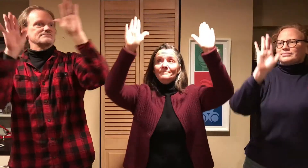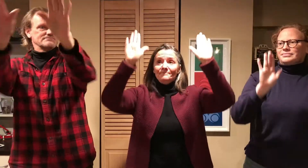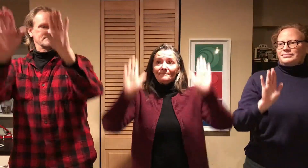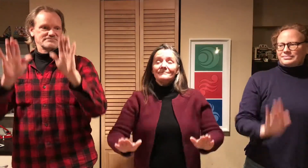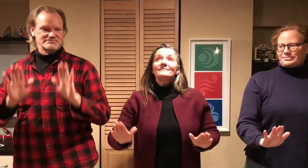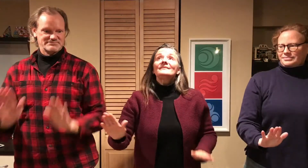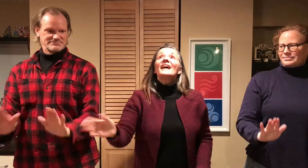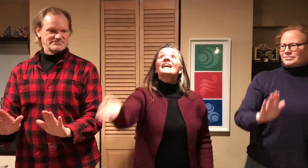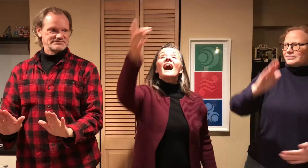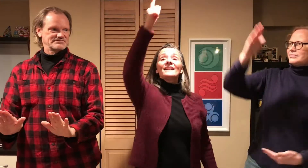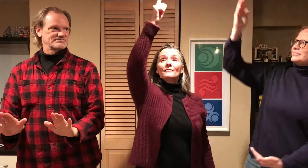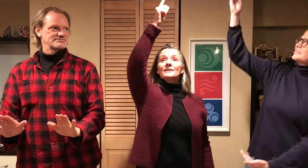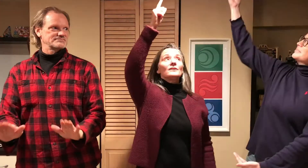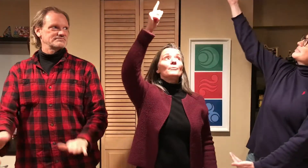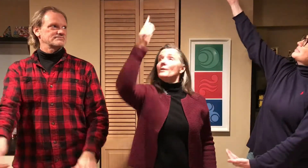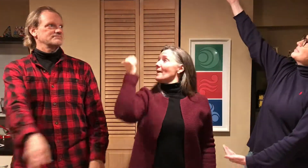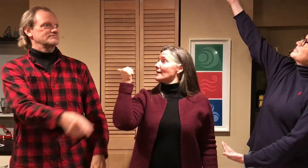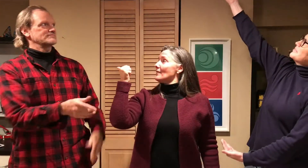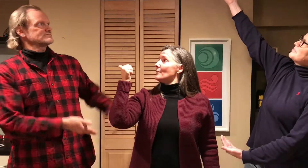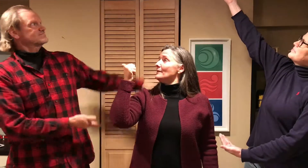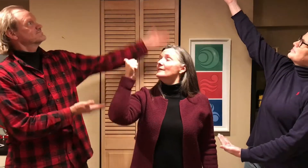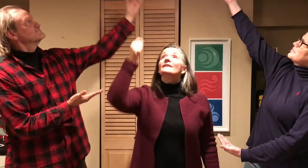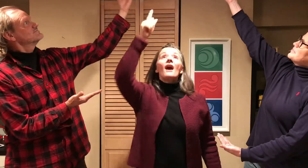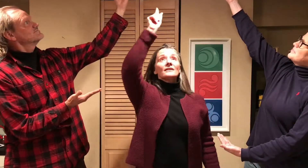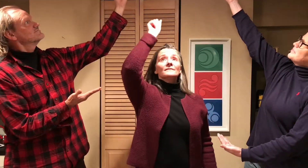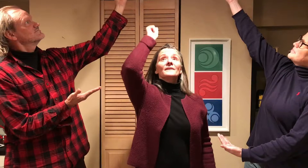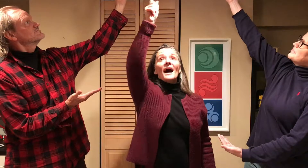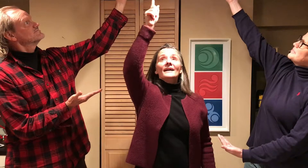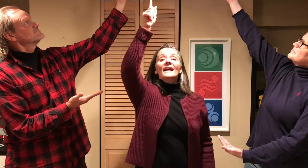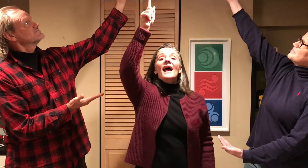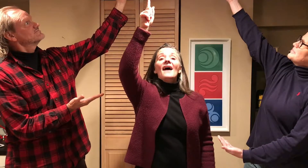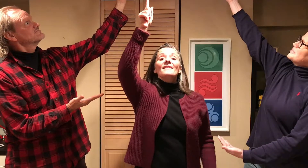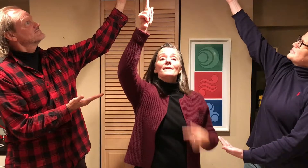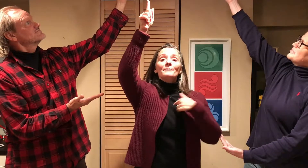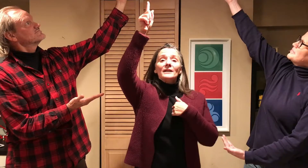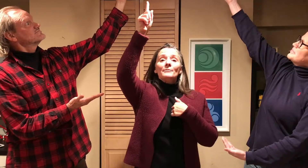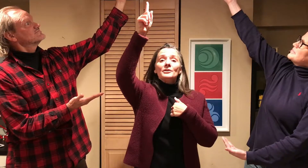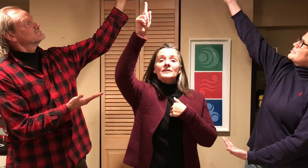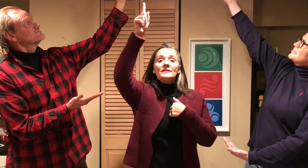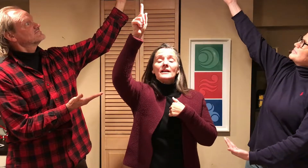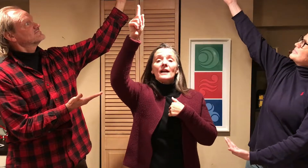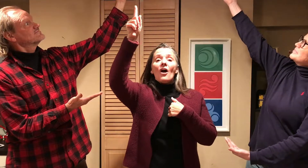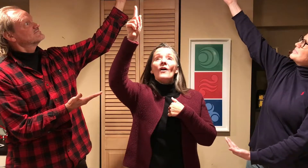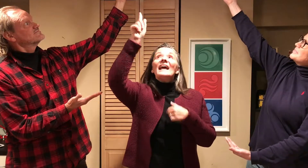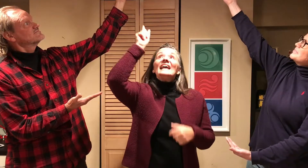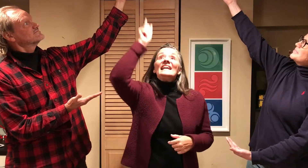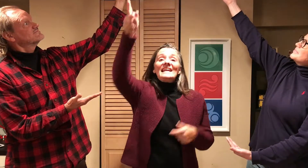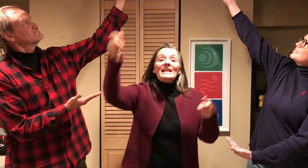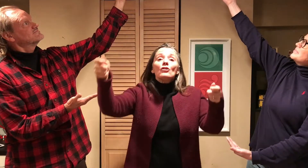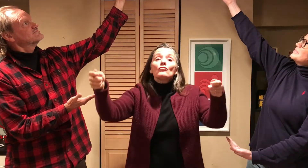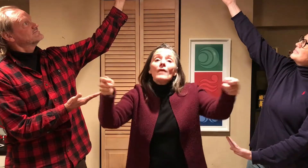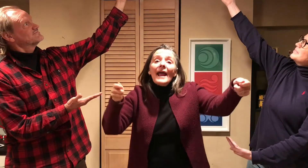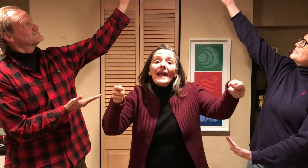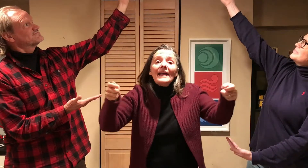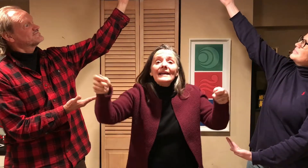Awesome God, and everybody's going to point back how they were. Awesome God. And then the middle person is going to go, he